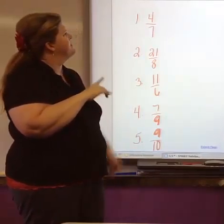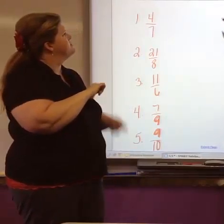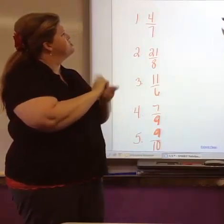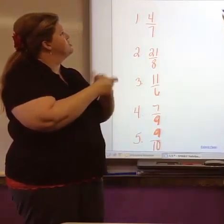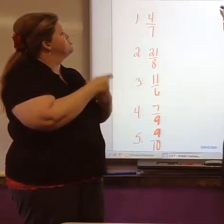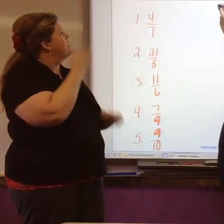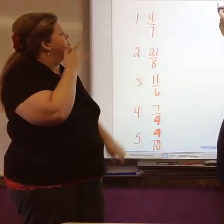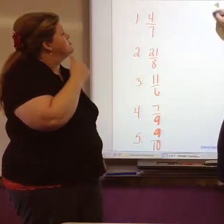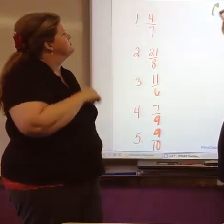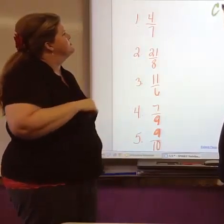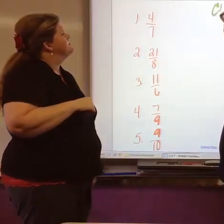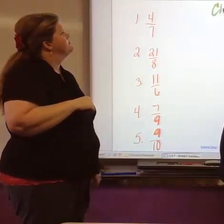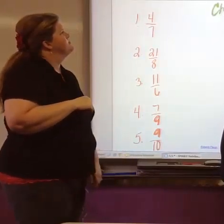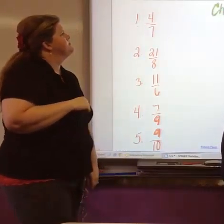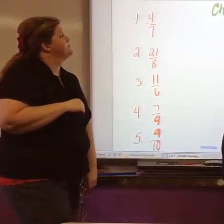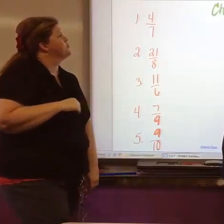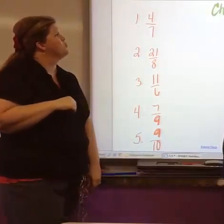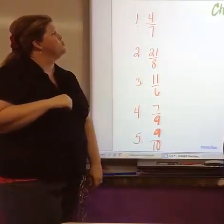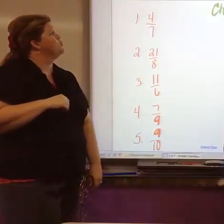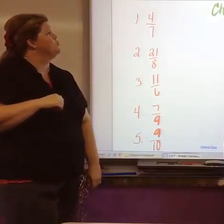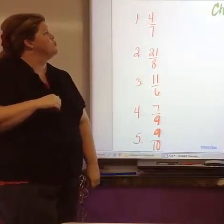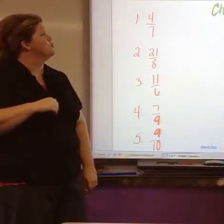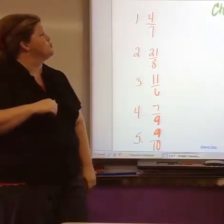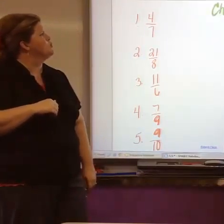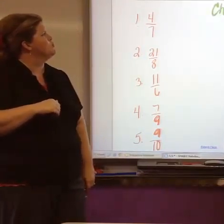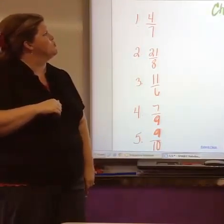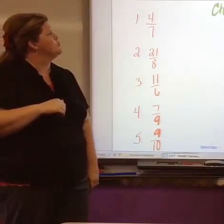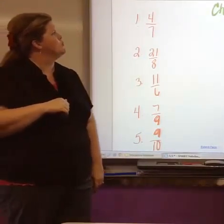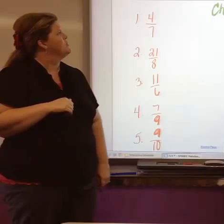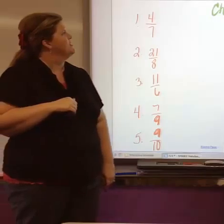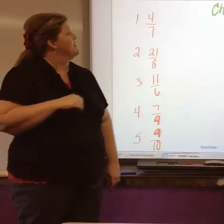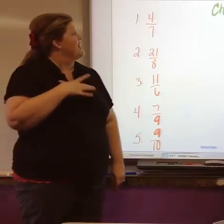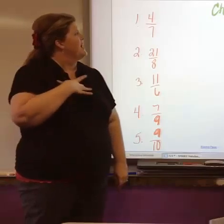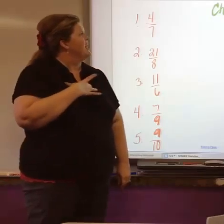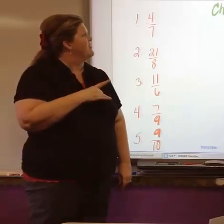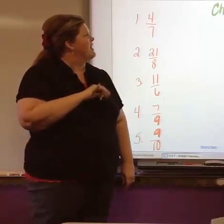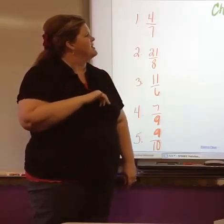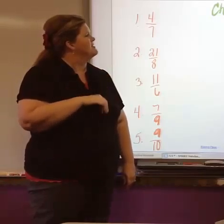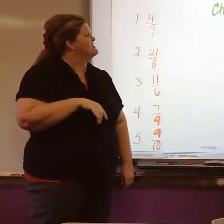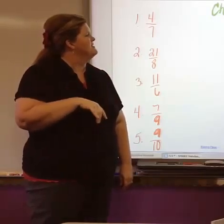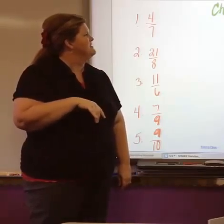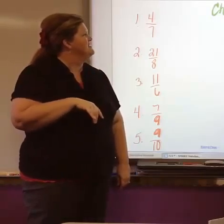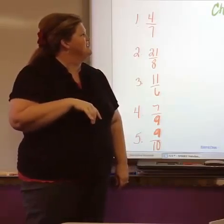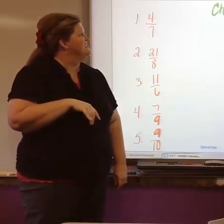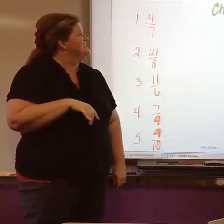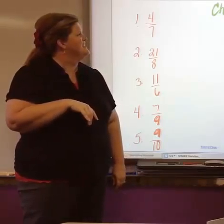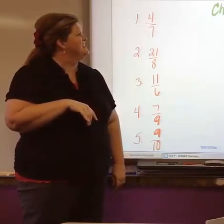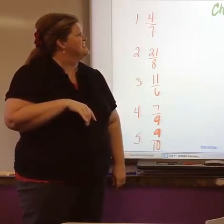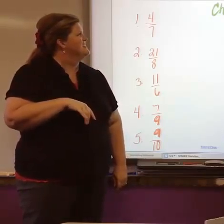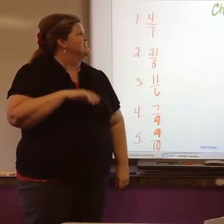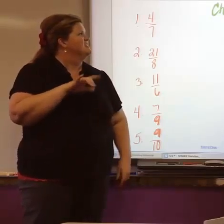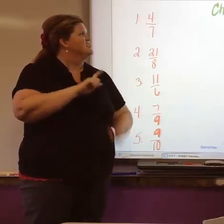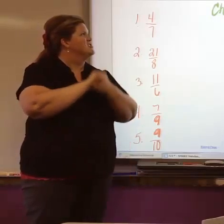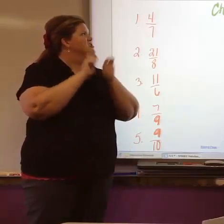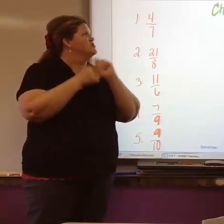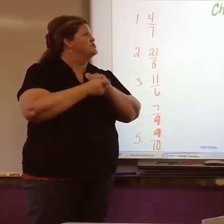colors. Alright. They're going to change. Ooh, it's fat. I like that.